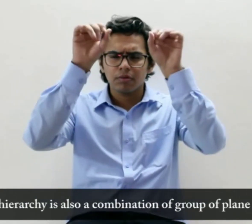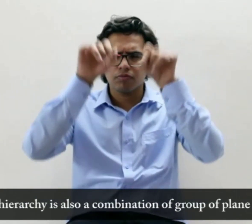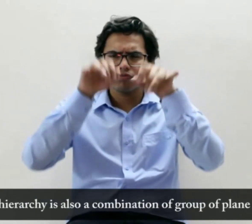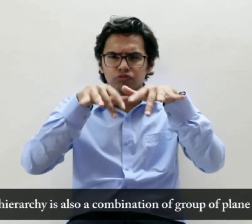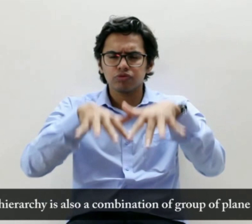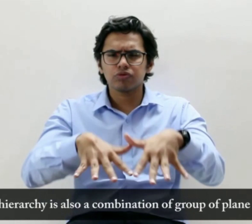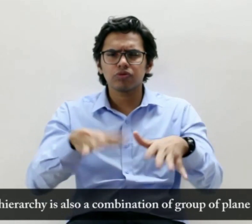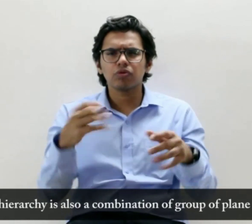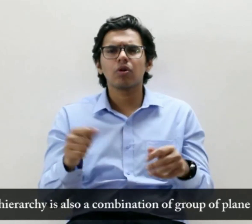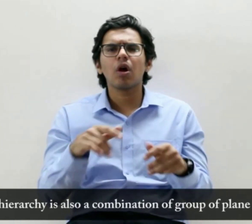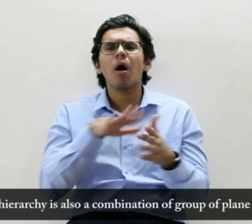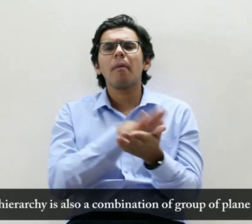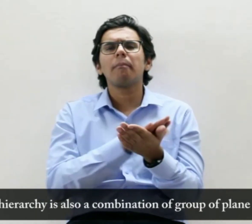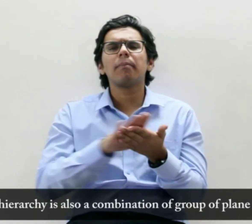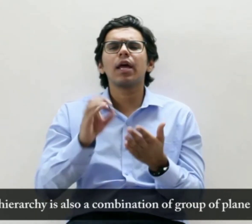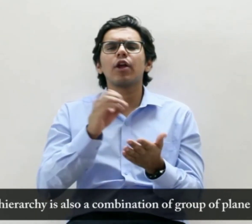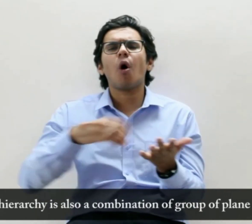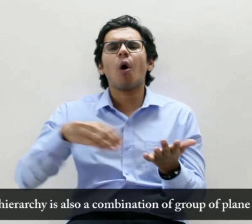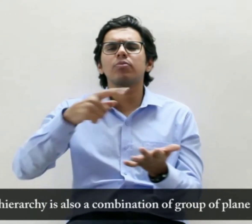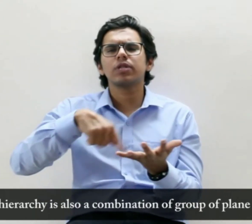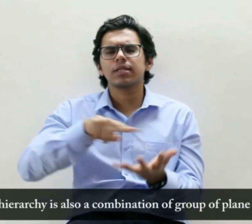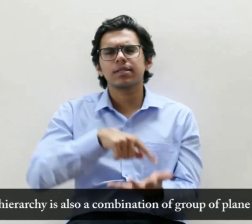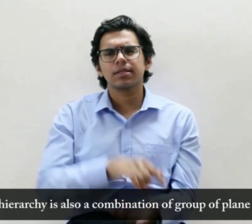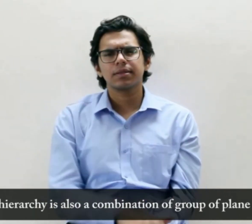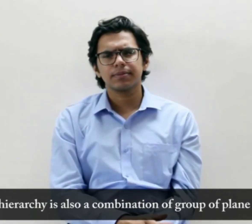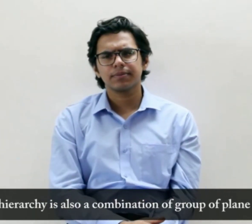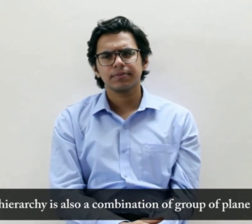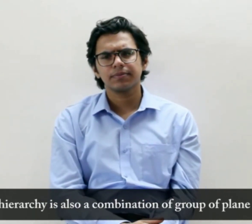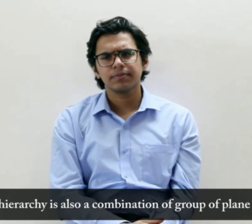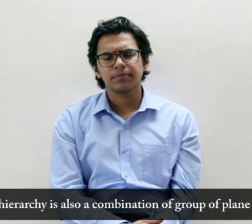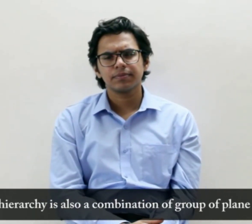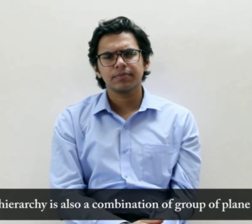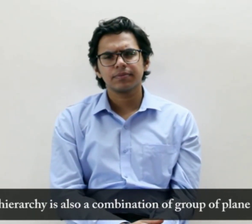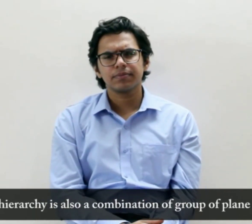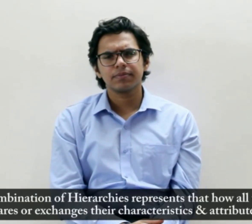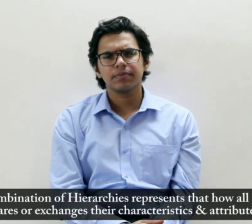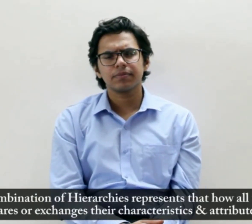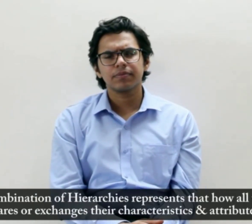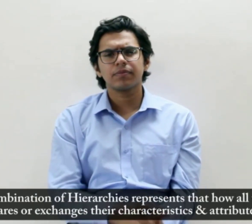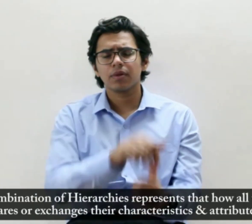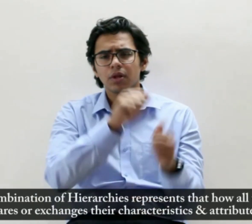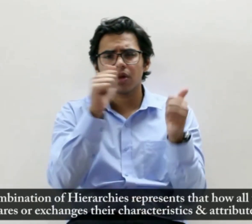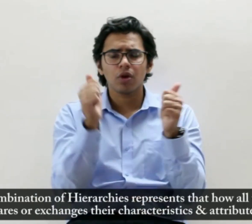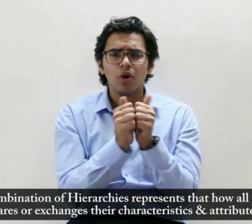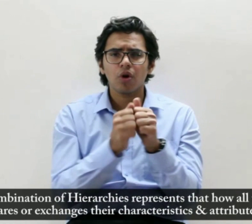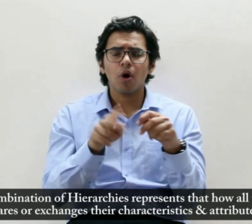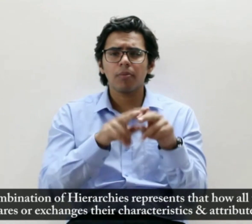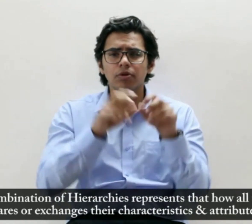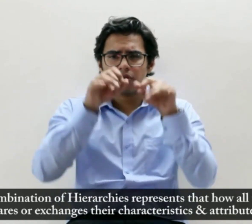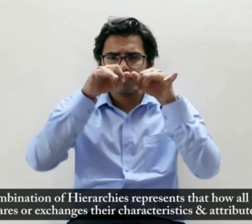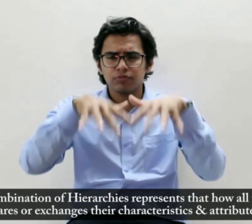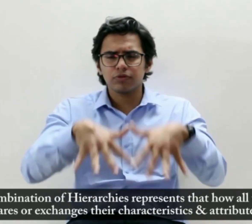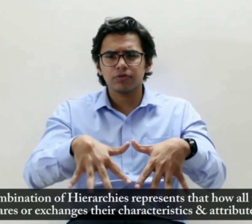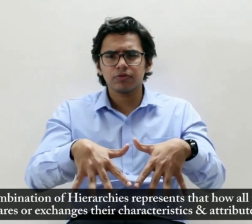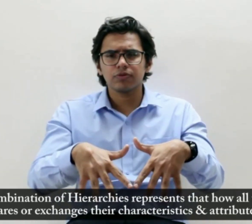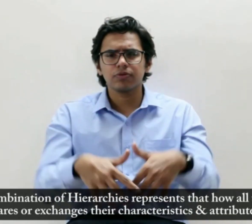Likewise, hierarchy is also a combination of group of plane objects, and the combination of